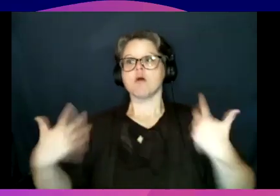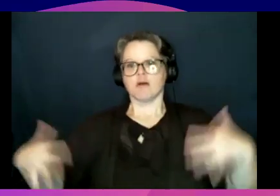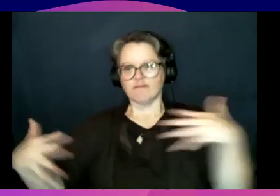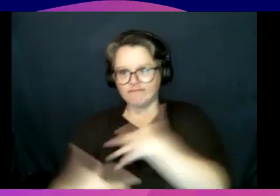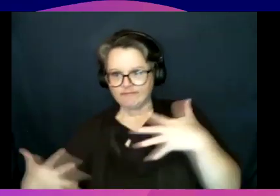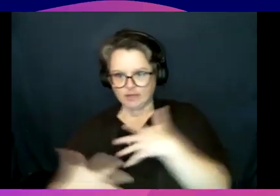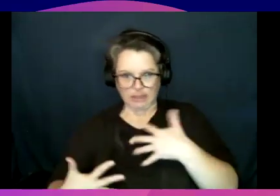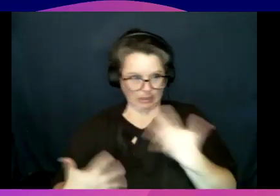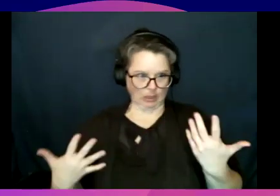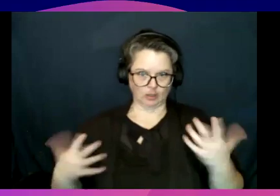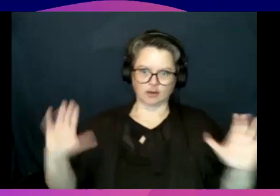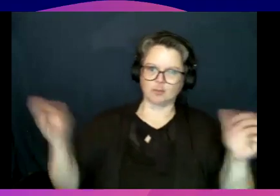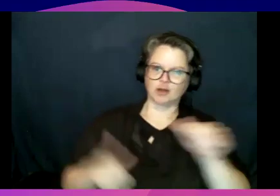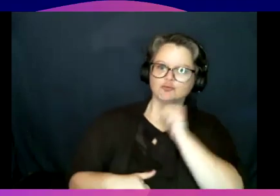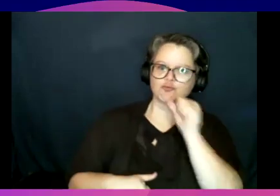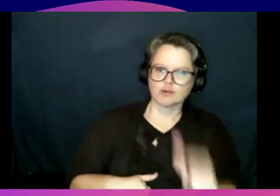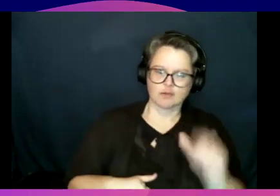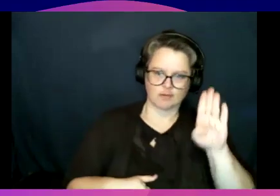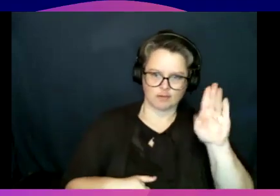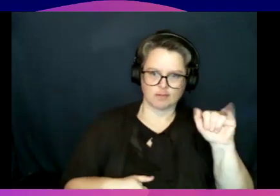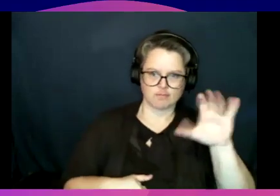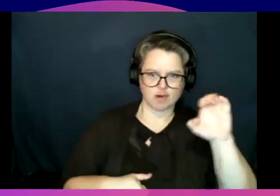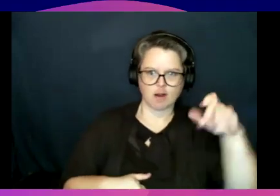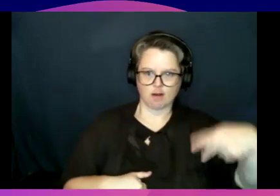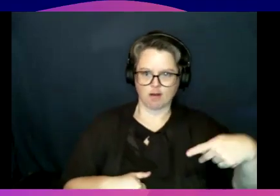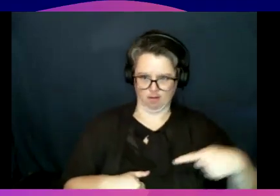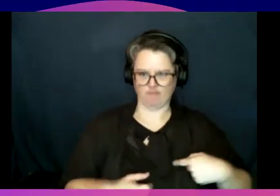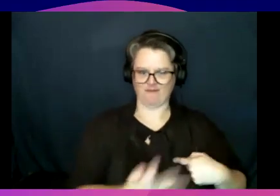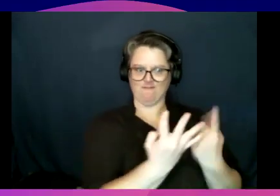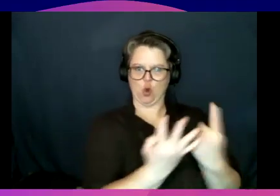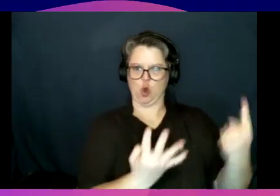At the same time, we know there's a lot of strength and resilience in this sector.